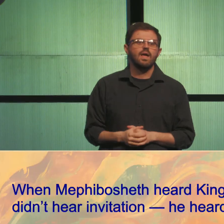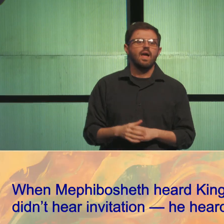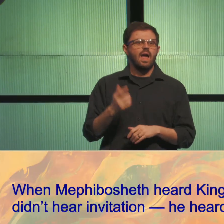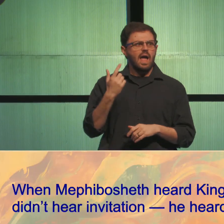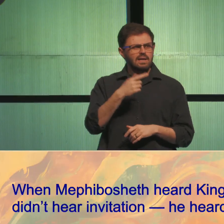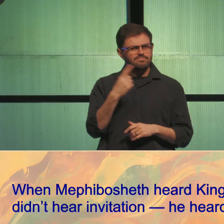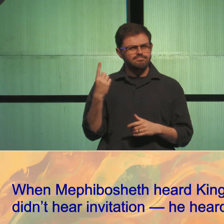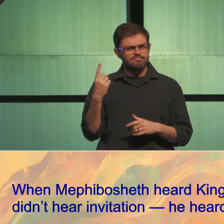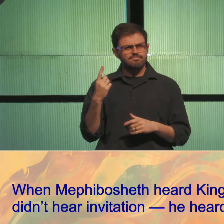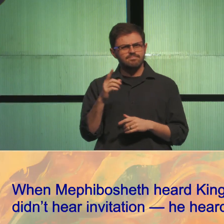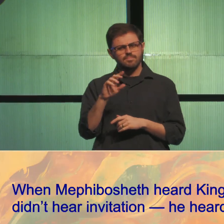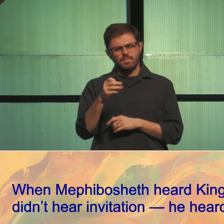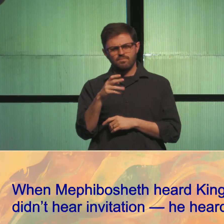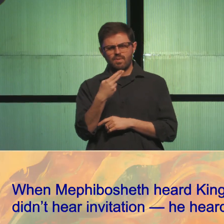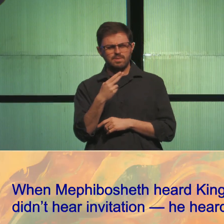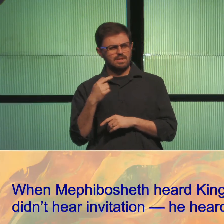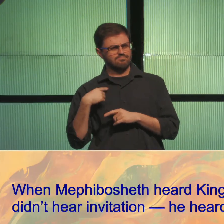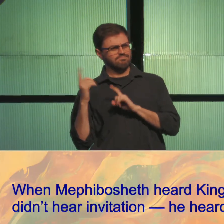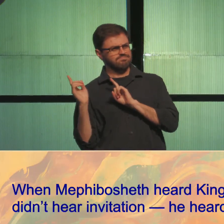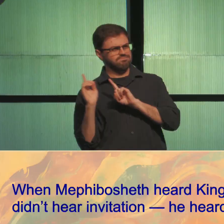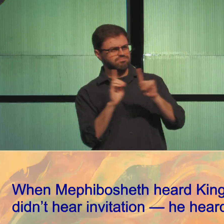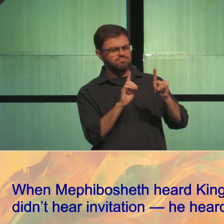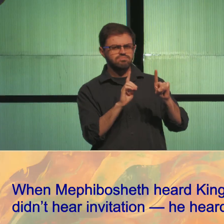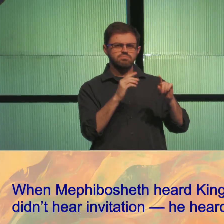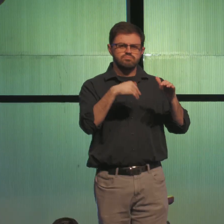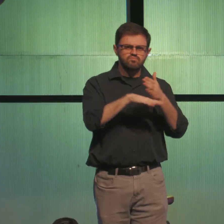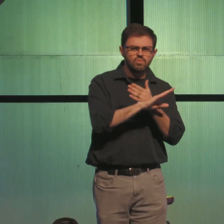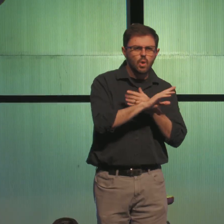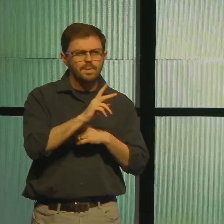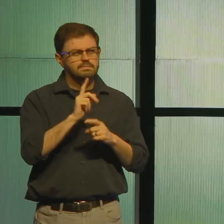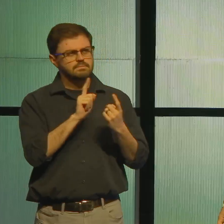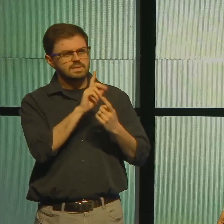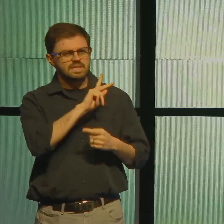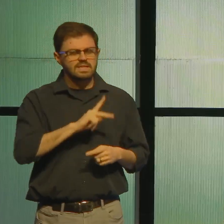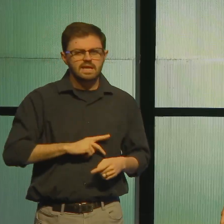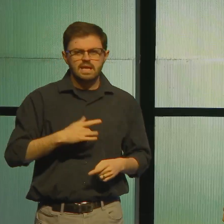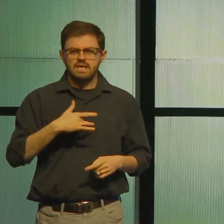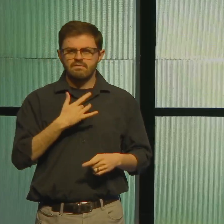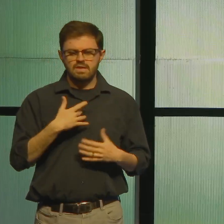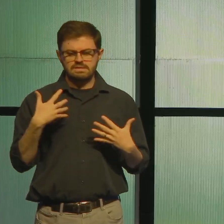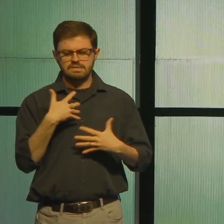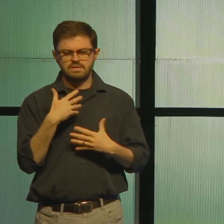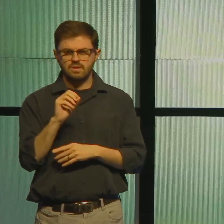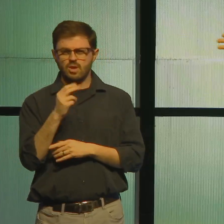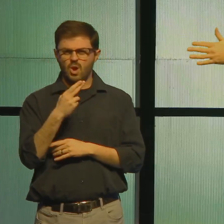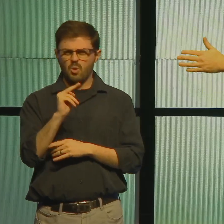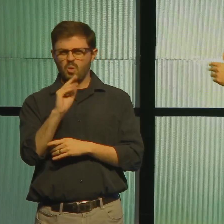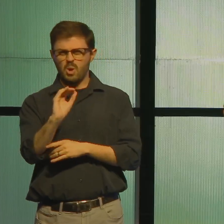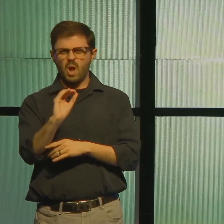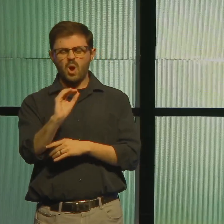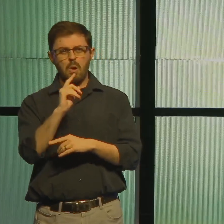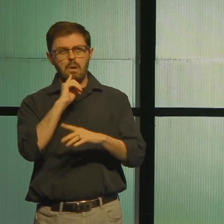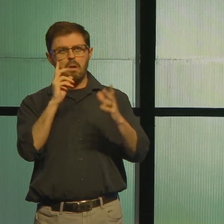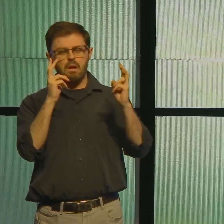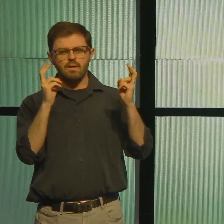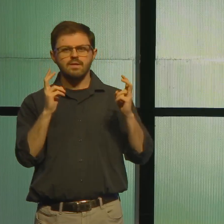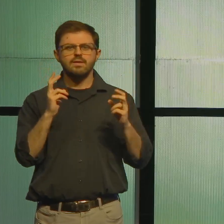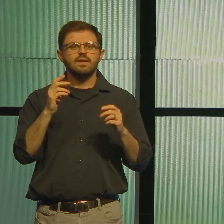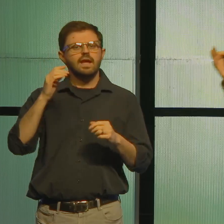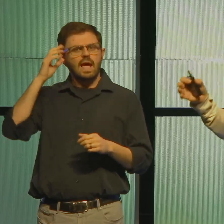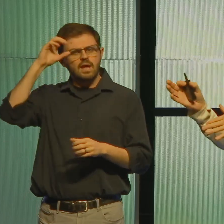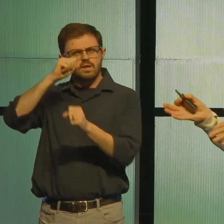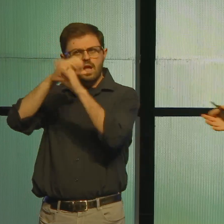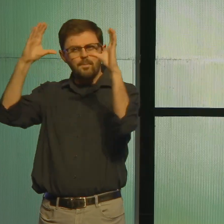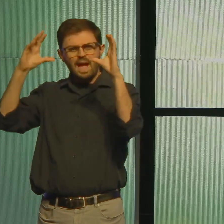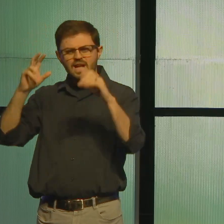He's coming into this space going, oh no. And you just have to imagine the journey from Lo-Debar to Jerusalem, back